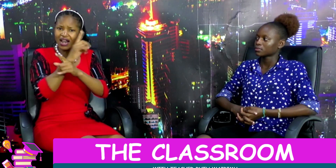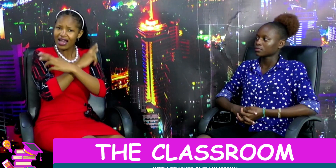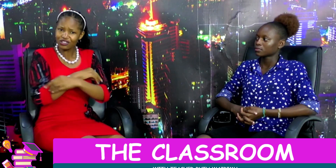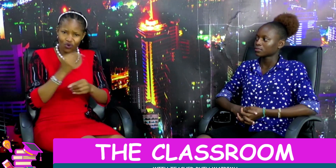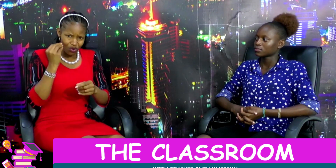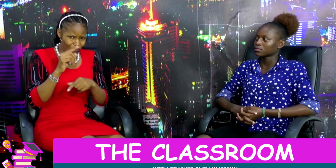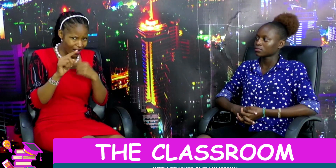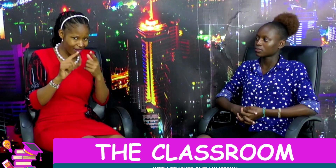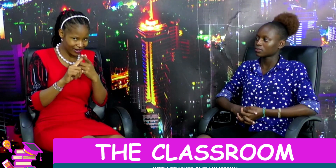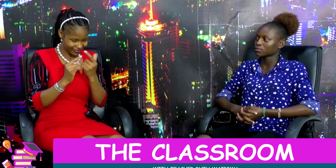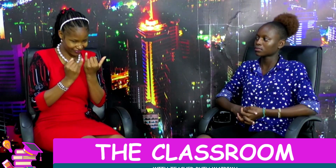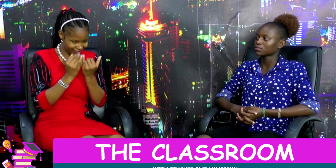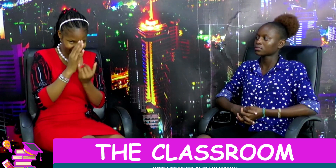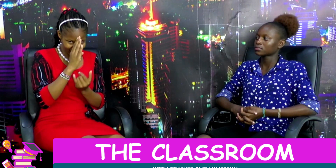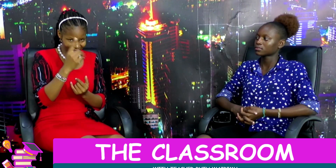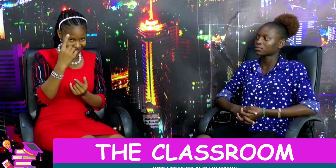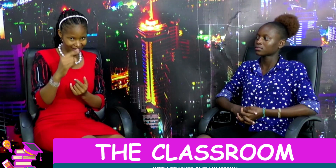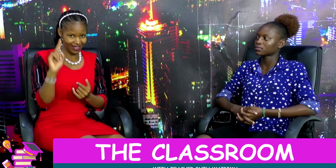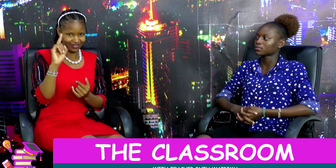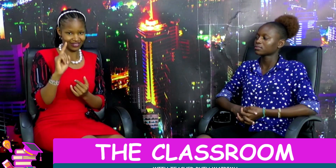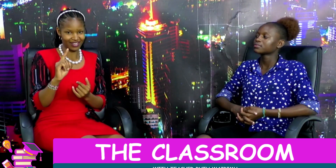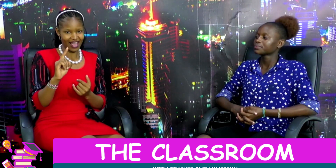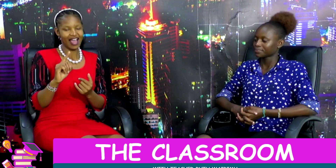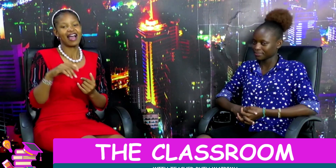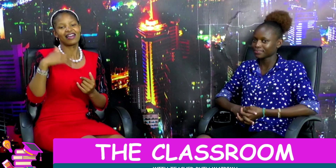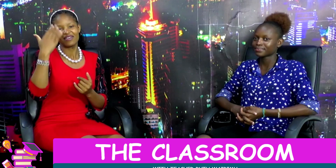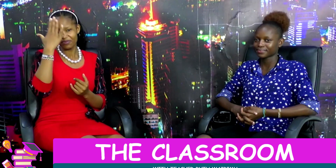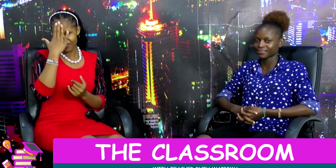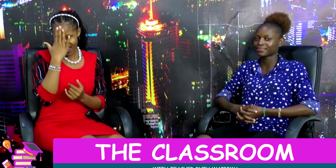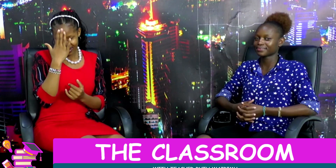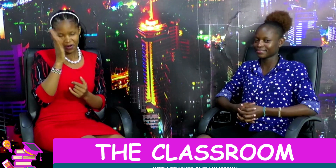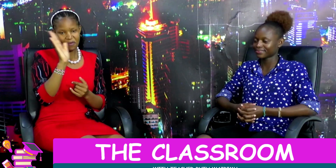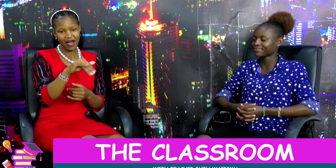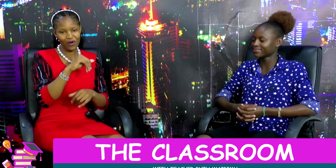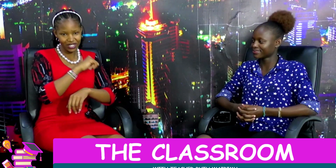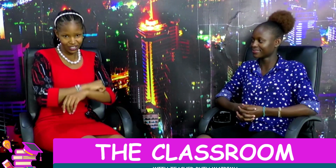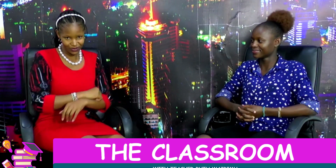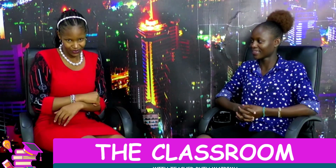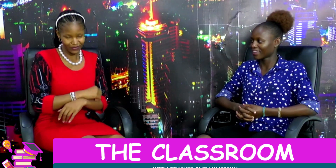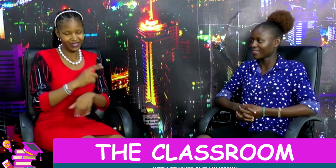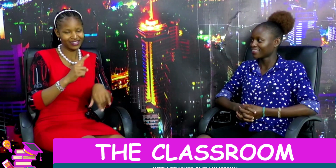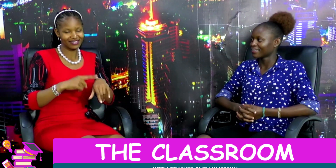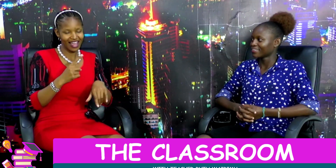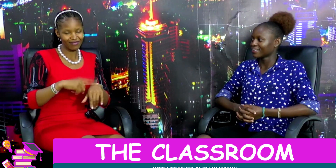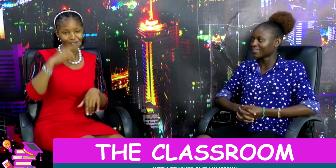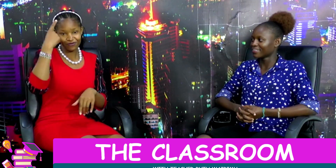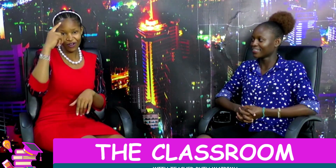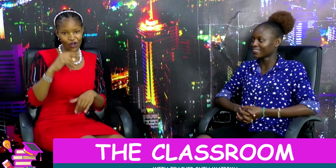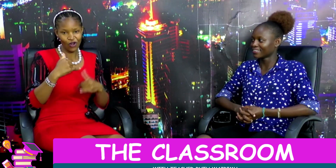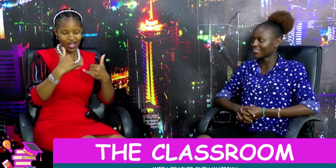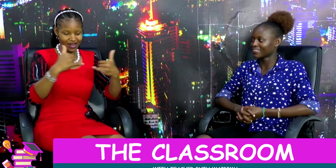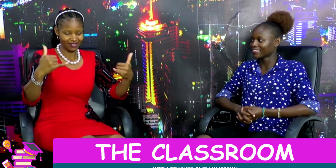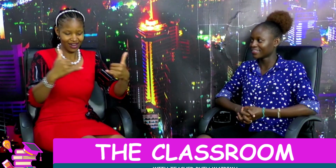will show up and when she will relax on holidays. And then Monday she's back in